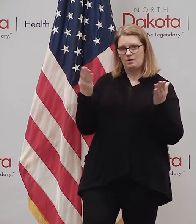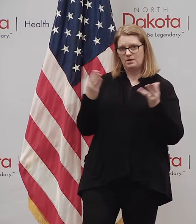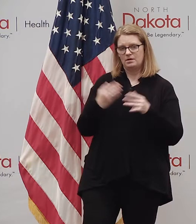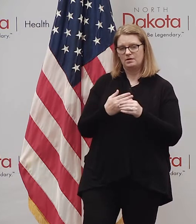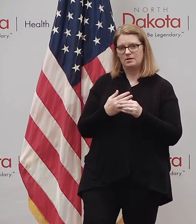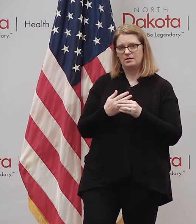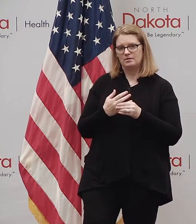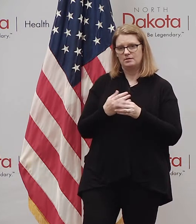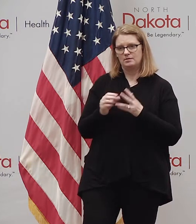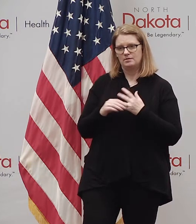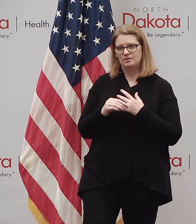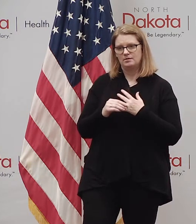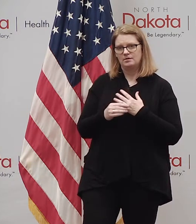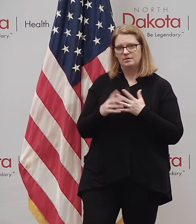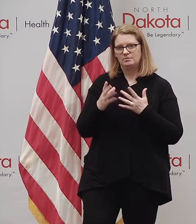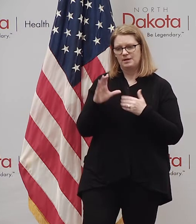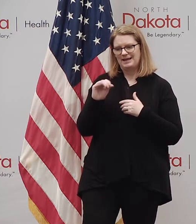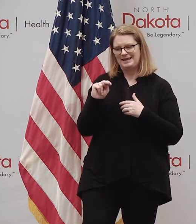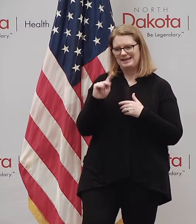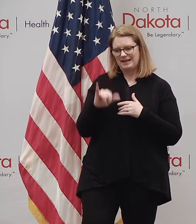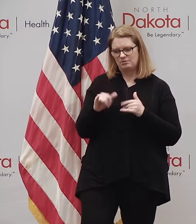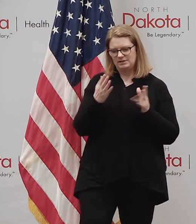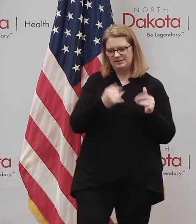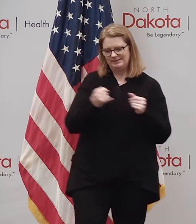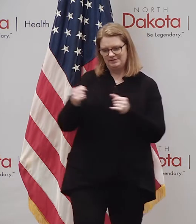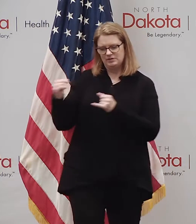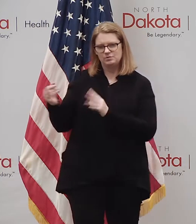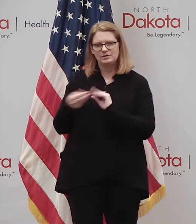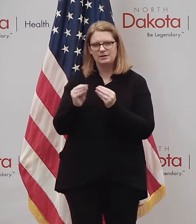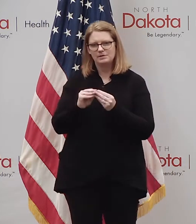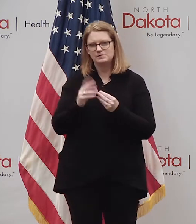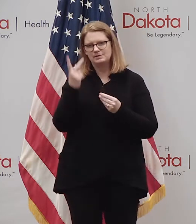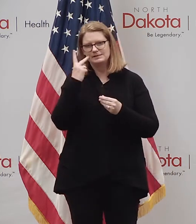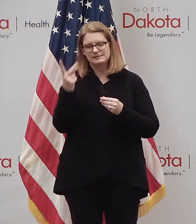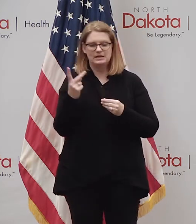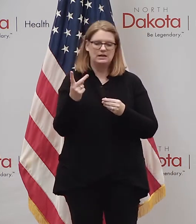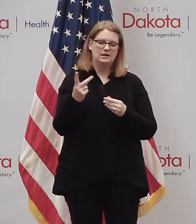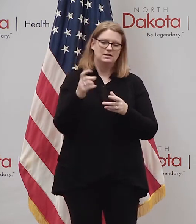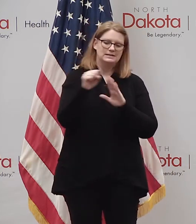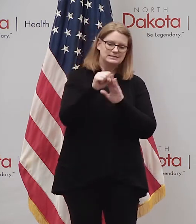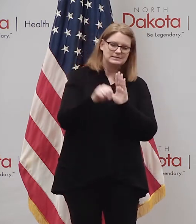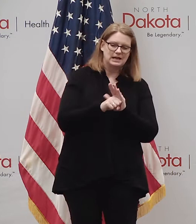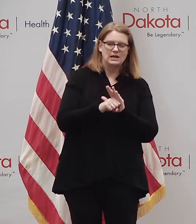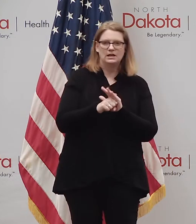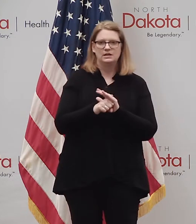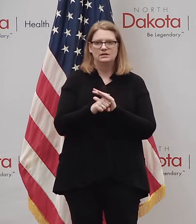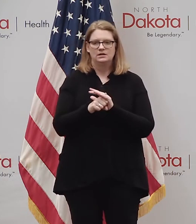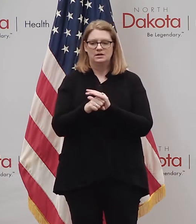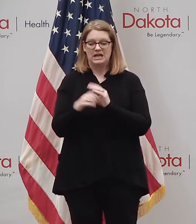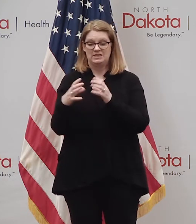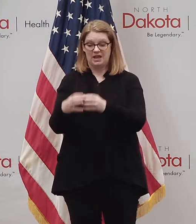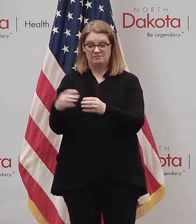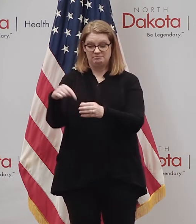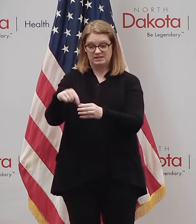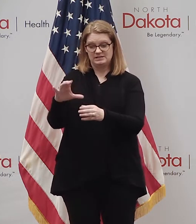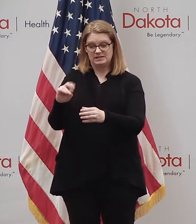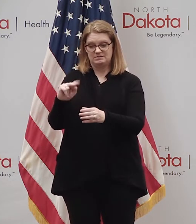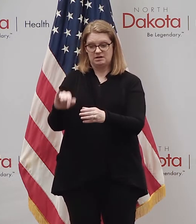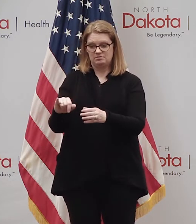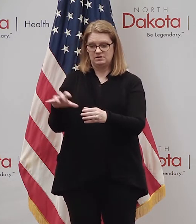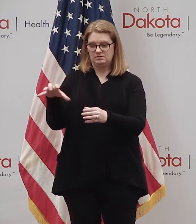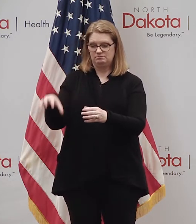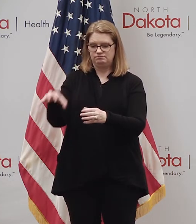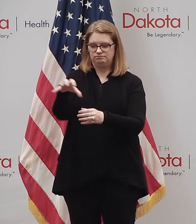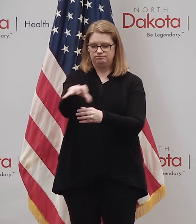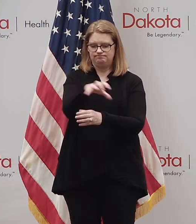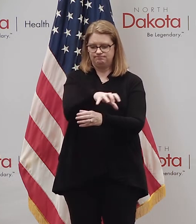to be county by county numbers. We're going to look at it as a state. We're going to look at adjacent counties because we know that the virus doesn't know where the county